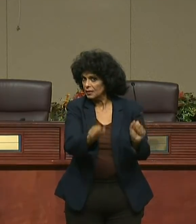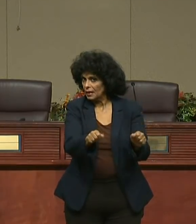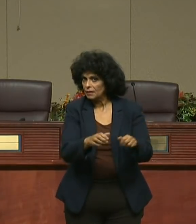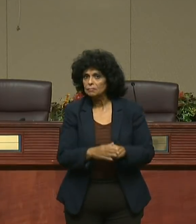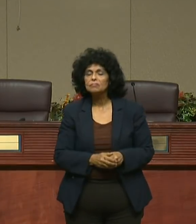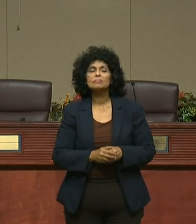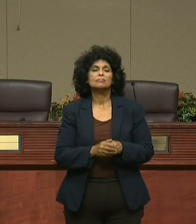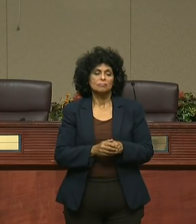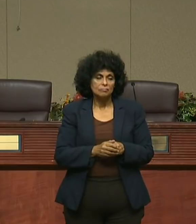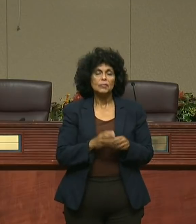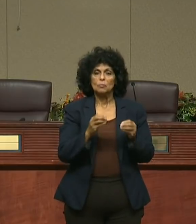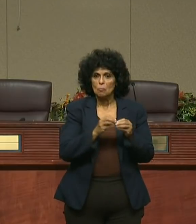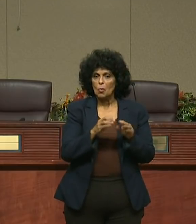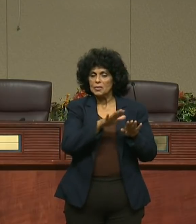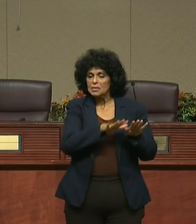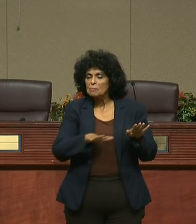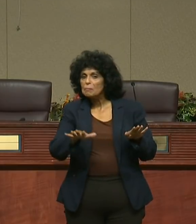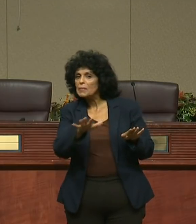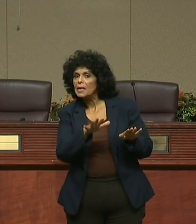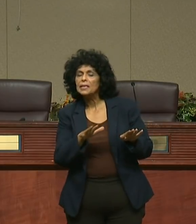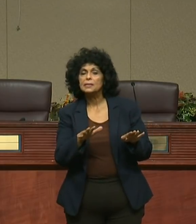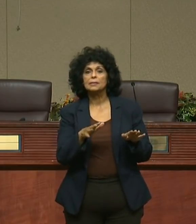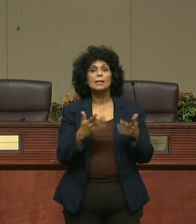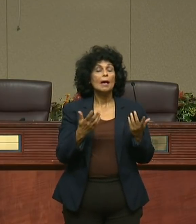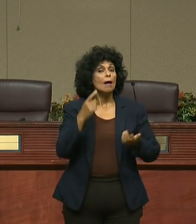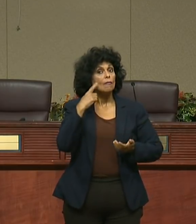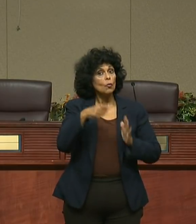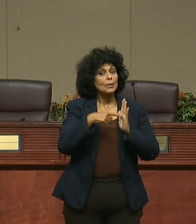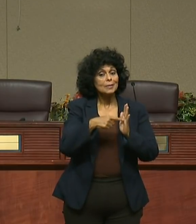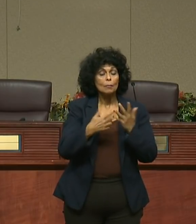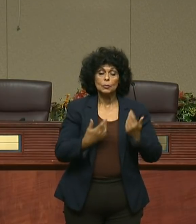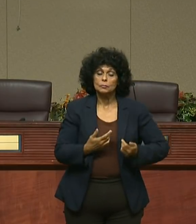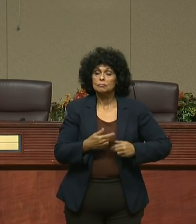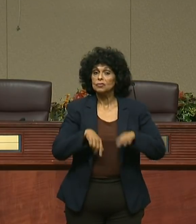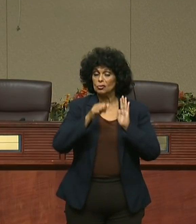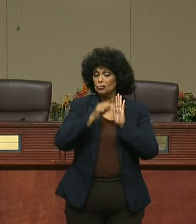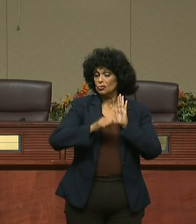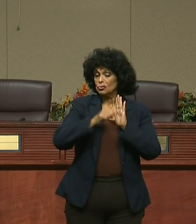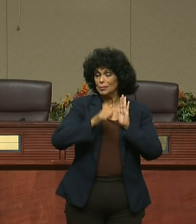the number of beds. Among those is suspending elective procedures